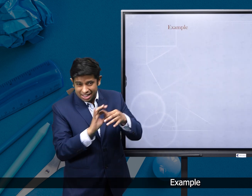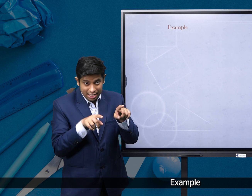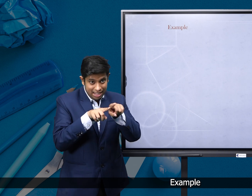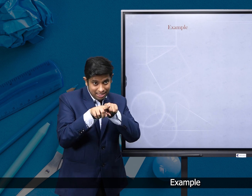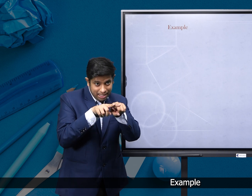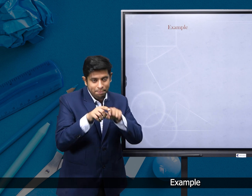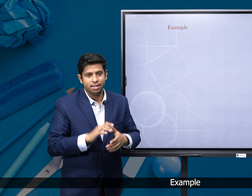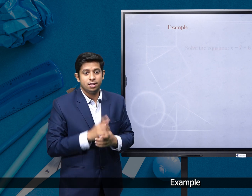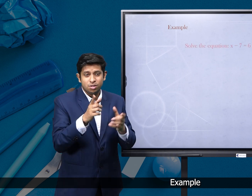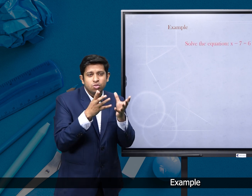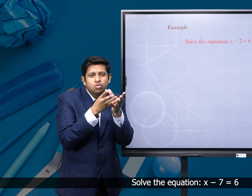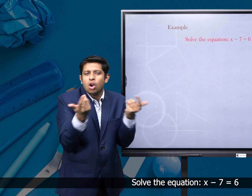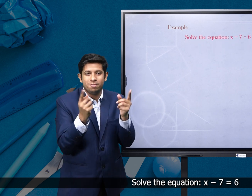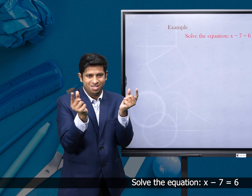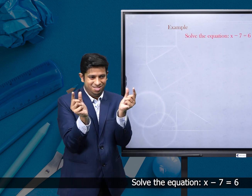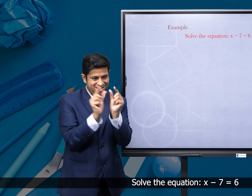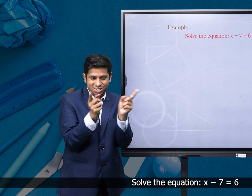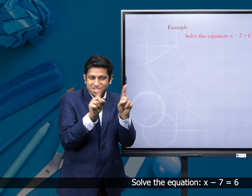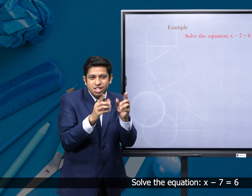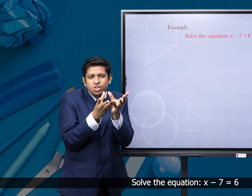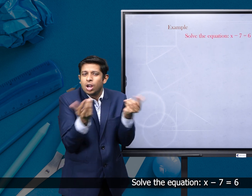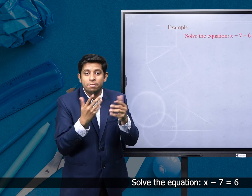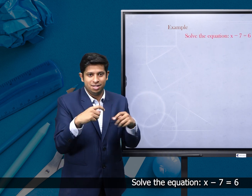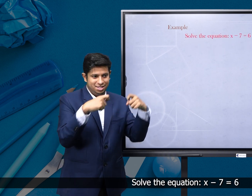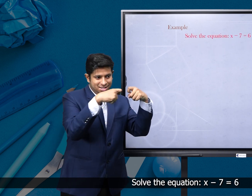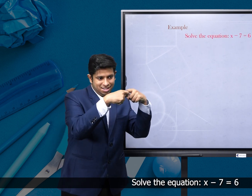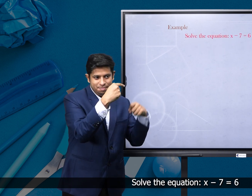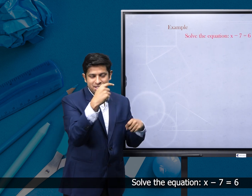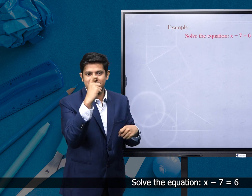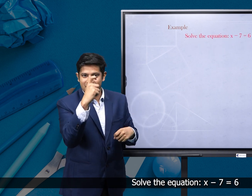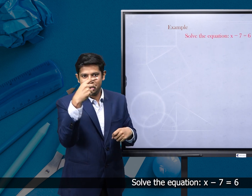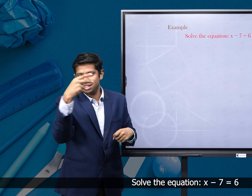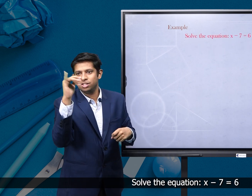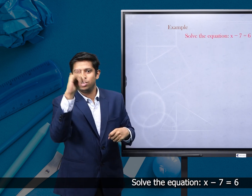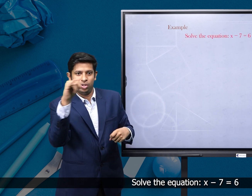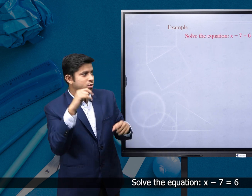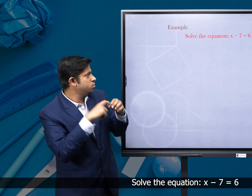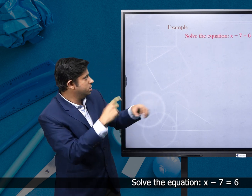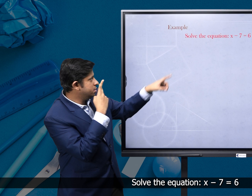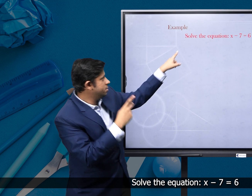Example: solve the equation x minus 7 is equal to 6.